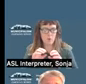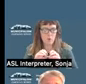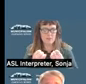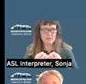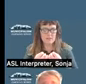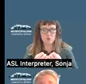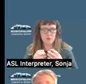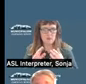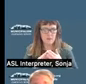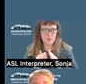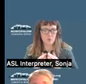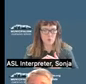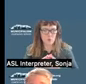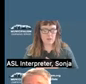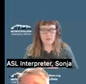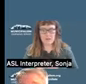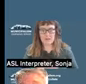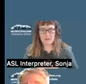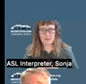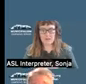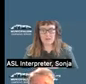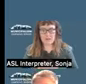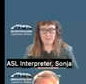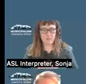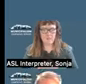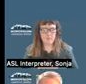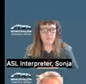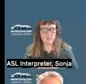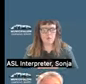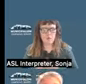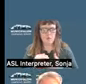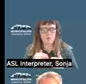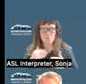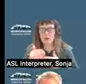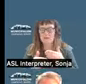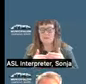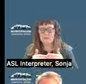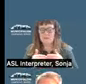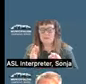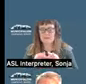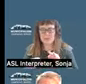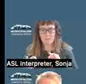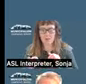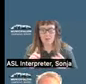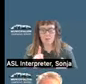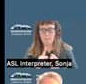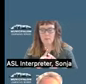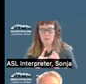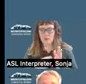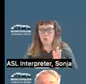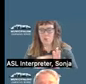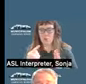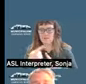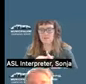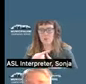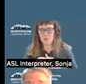community and our process is really simple we meet once a month for exactly an hour